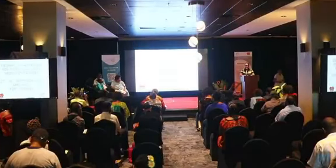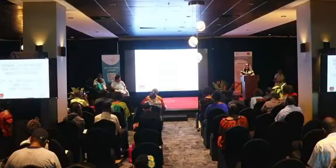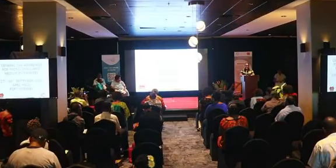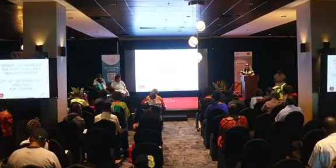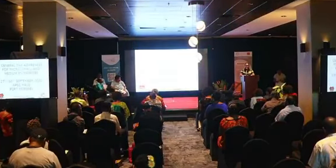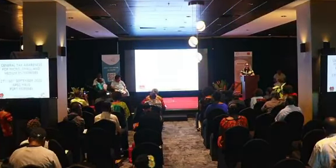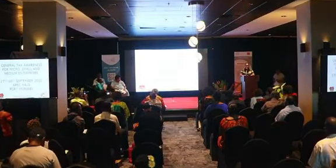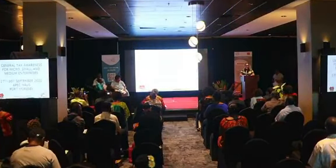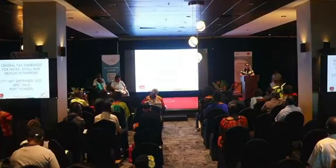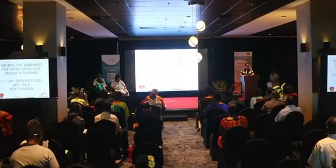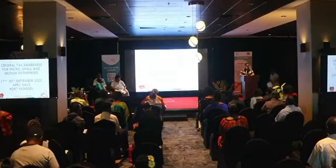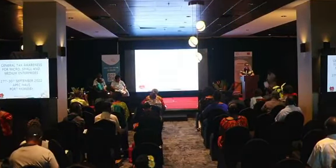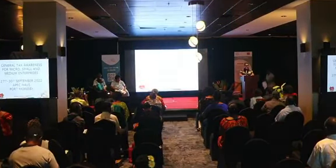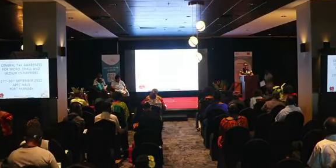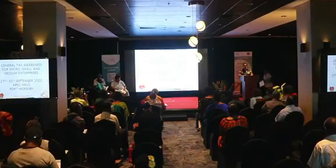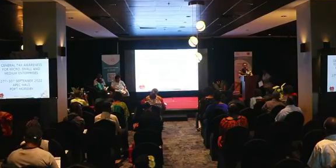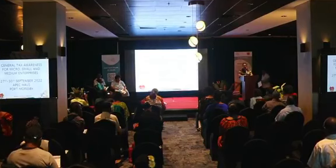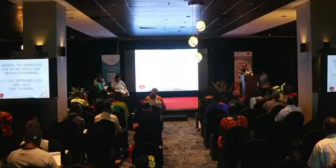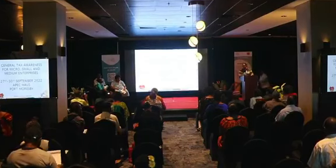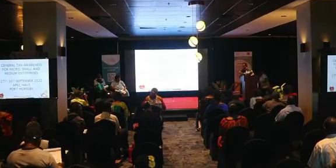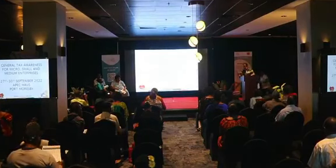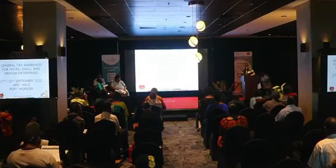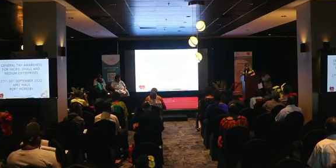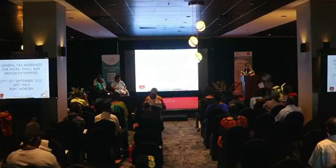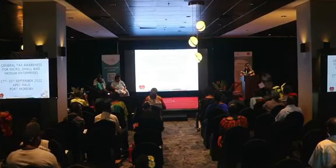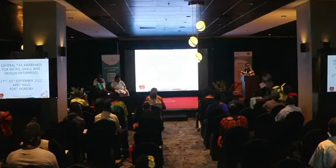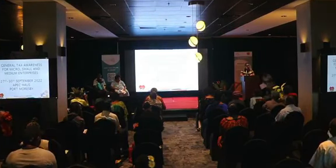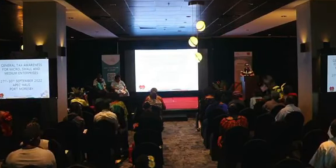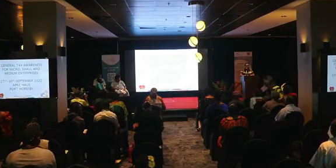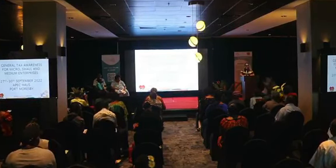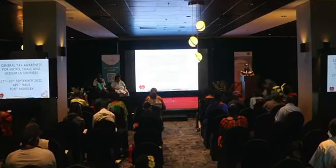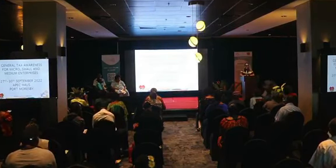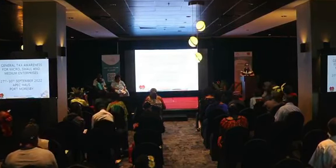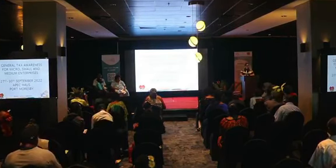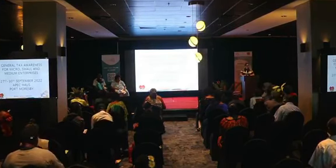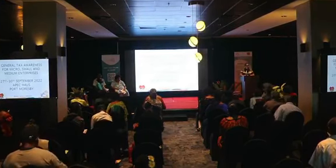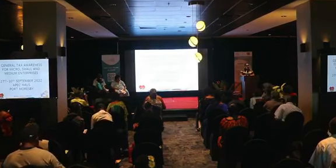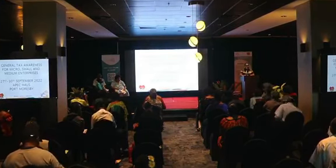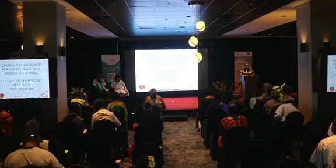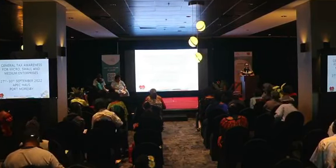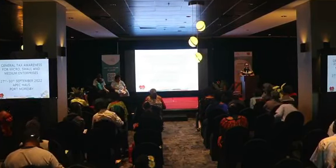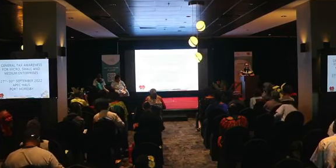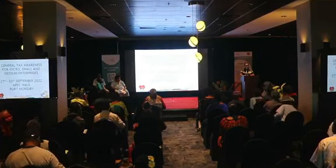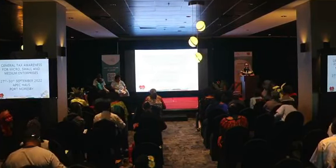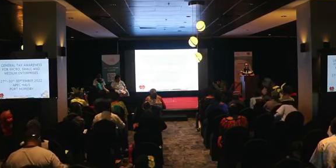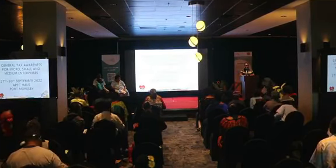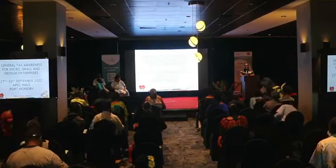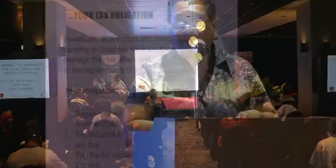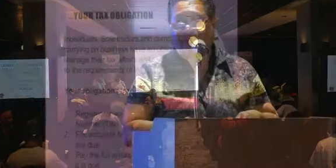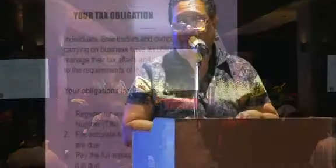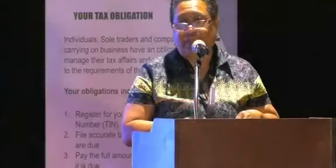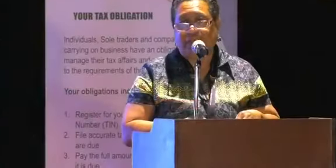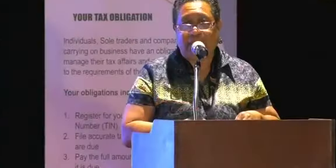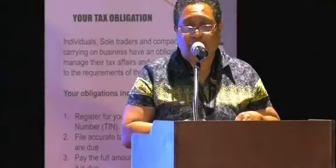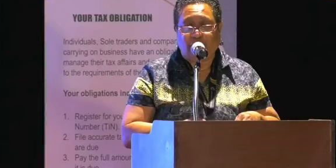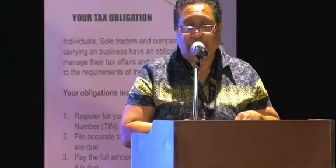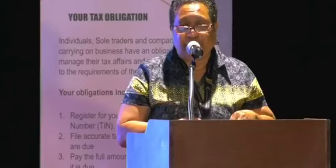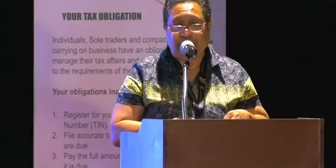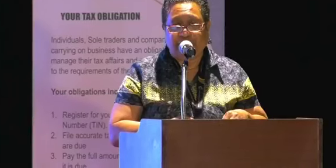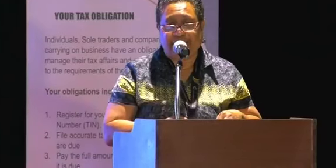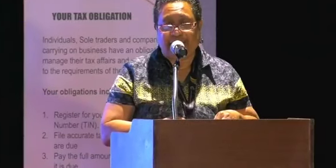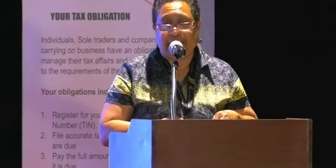Okay, I'll introduce myself. My name is Kaya Fabila, as mentioned already. I am the Director of